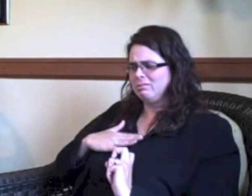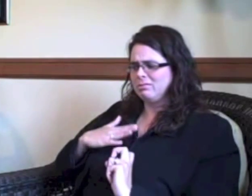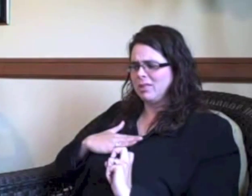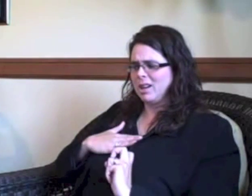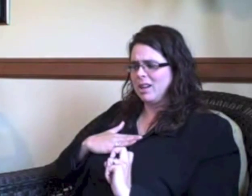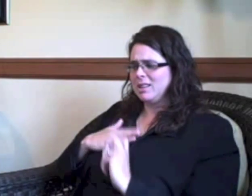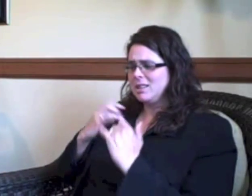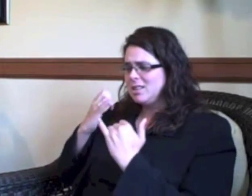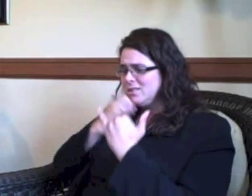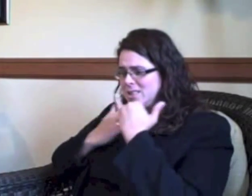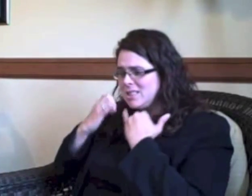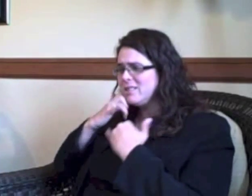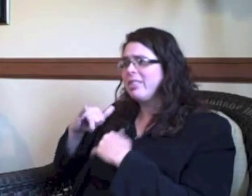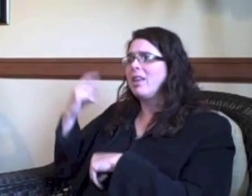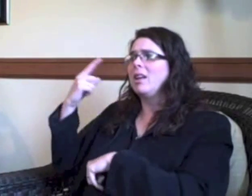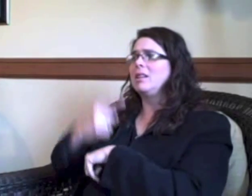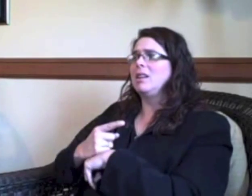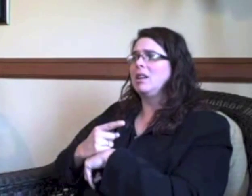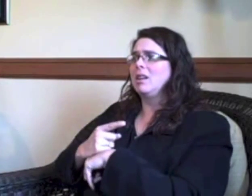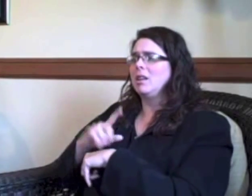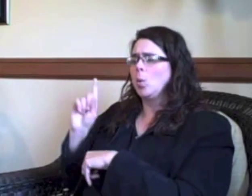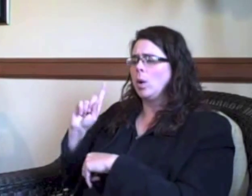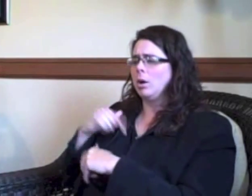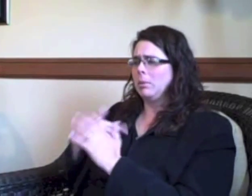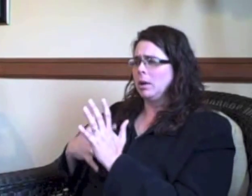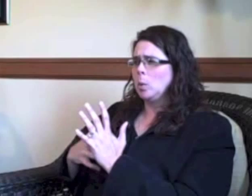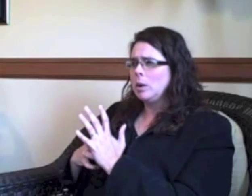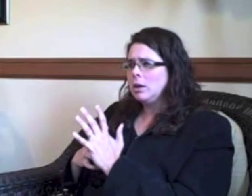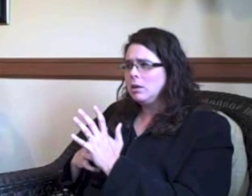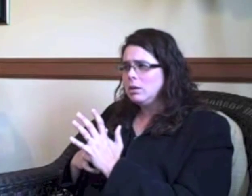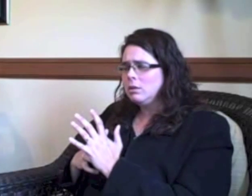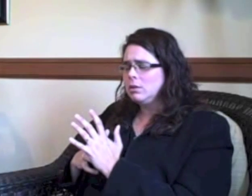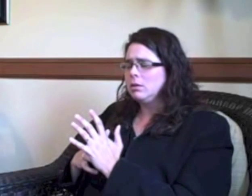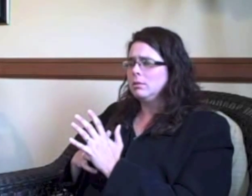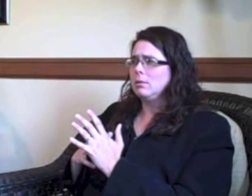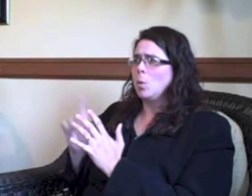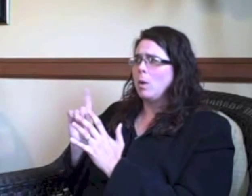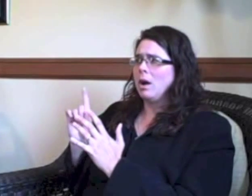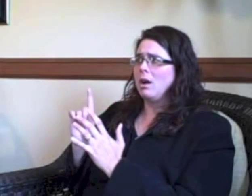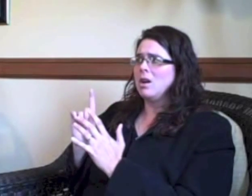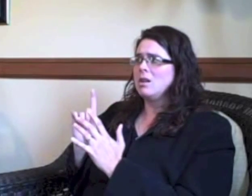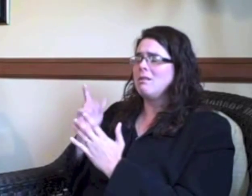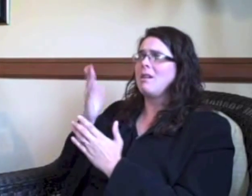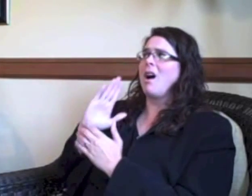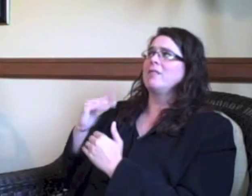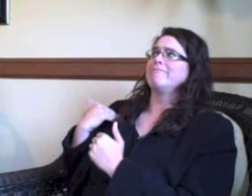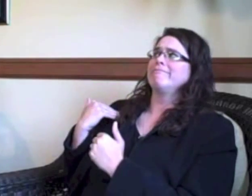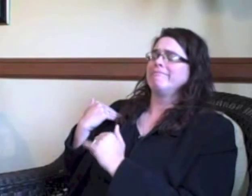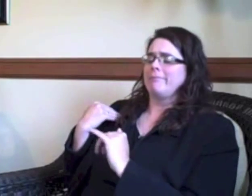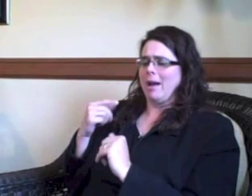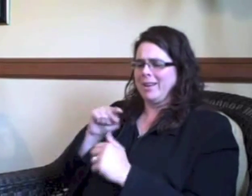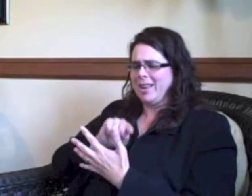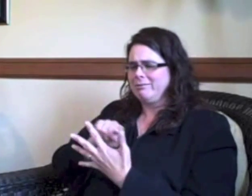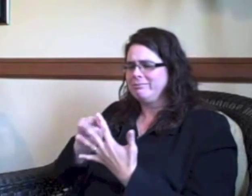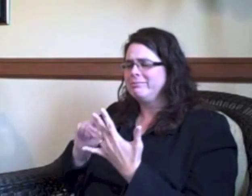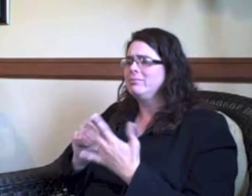where I look at my mistakes or sins for the day and what my weaknesses are. And then I ask